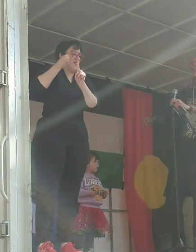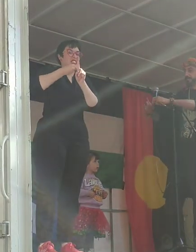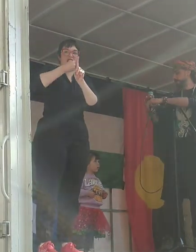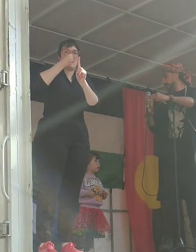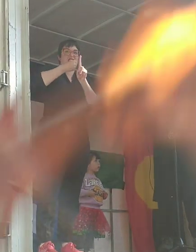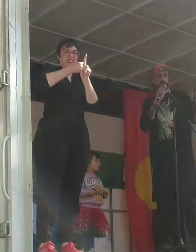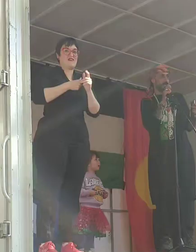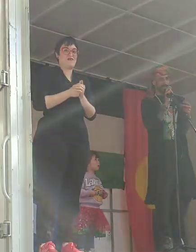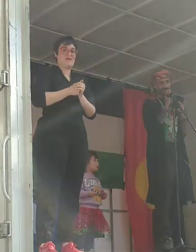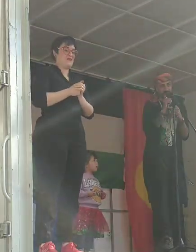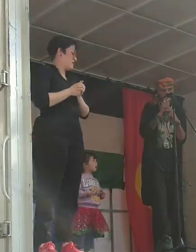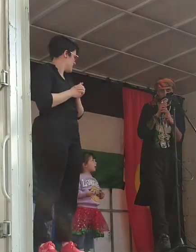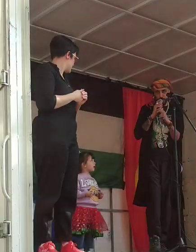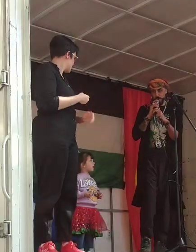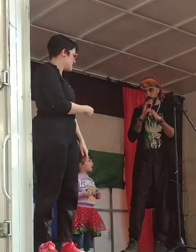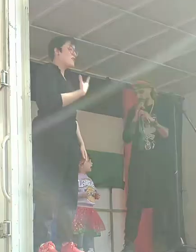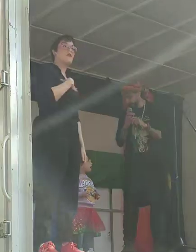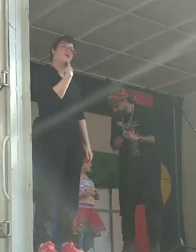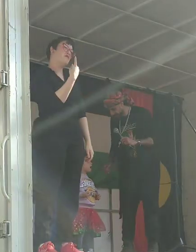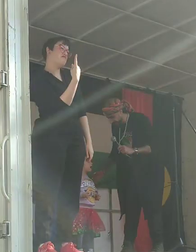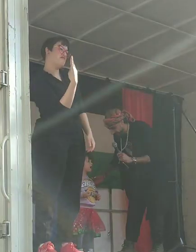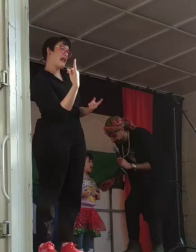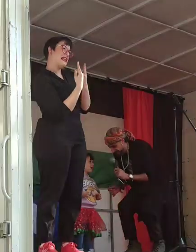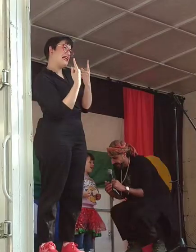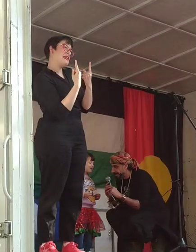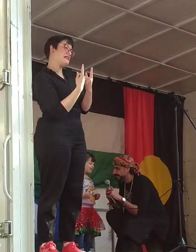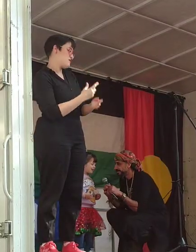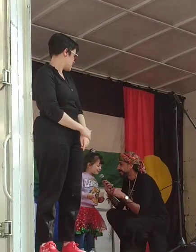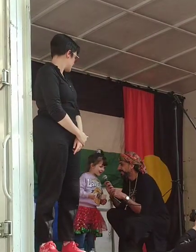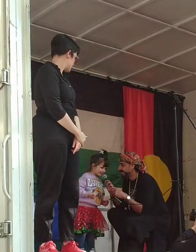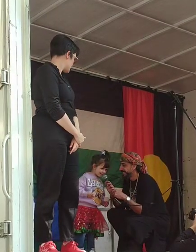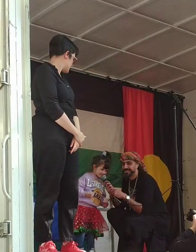activists. She would like to say a chant or two.